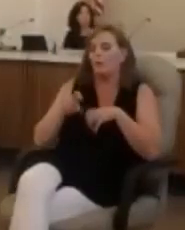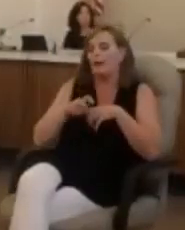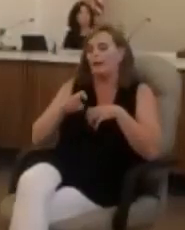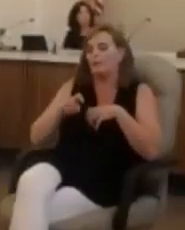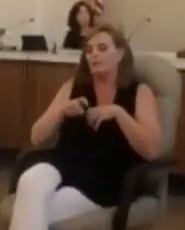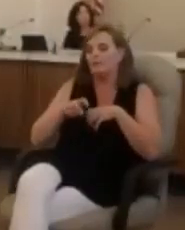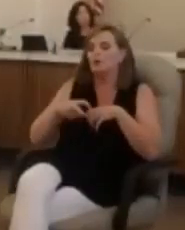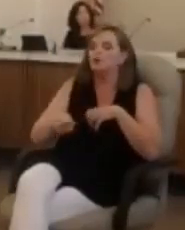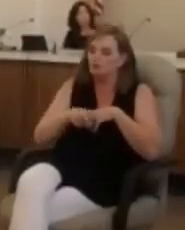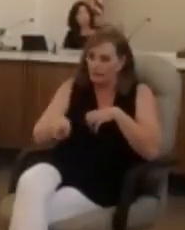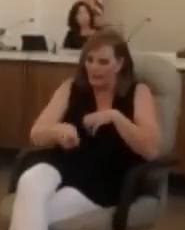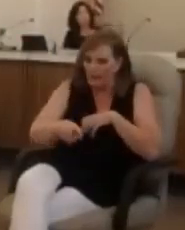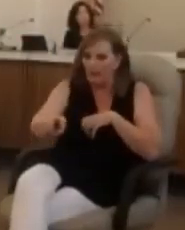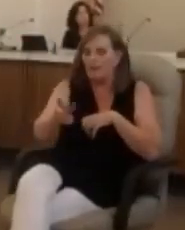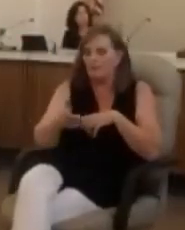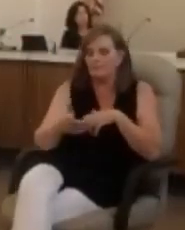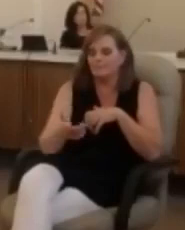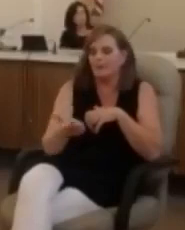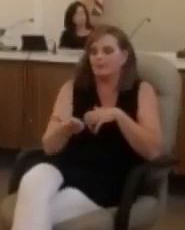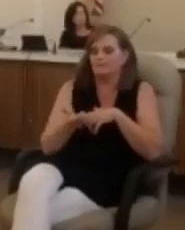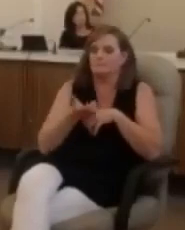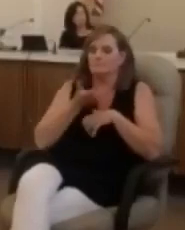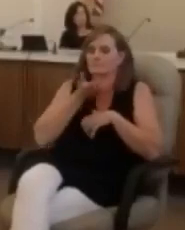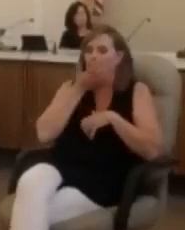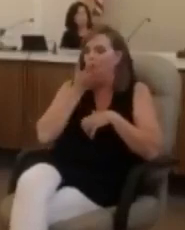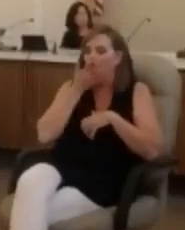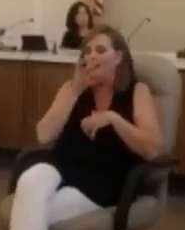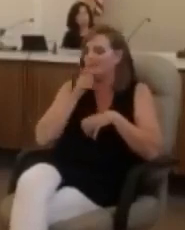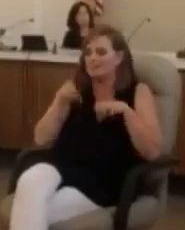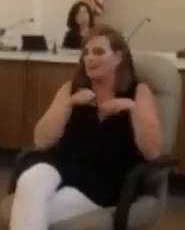that. And so, like I said,